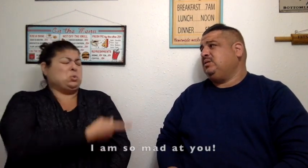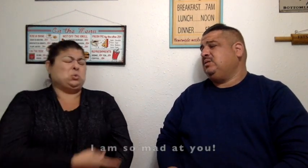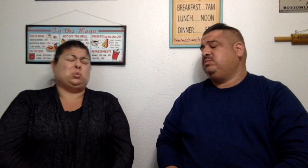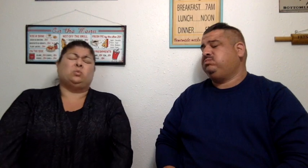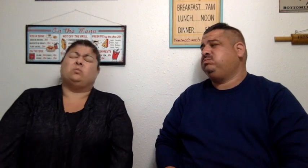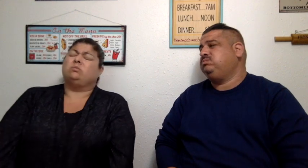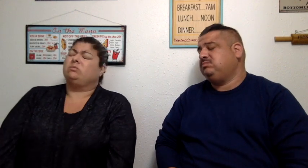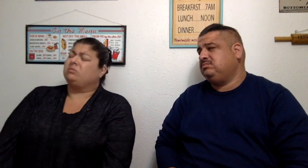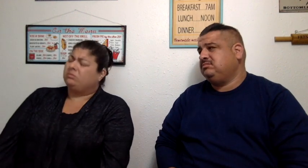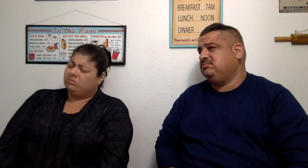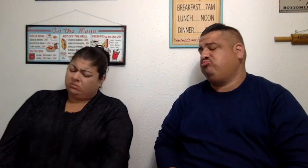I'm mad at you.